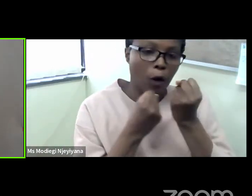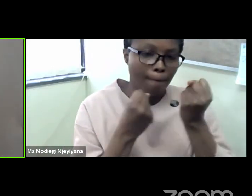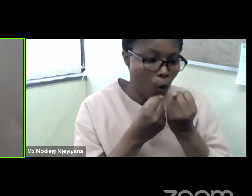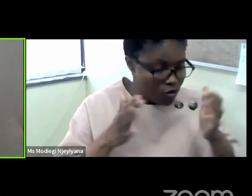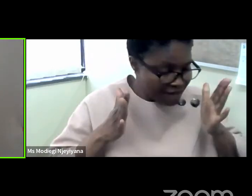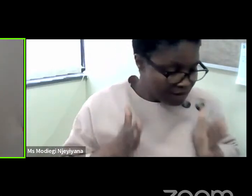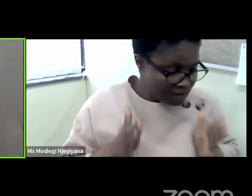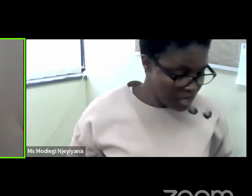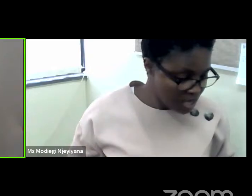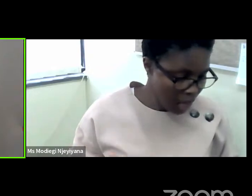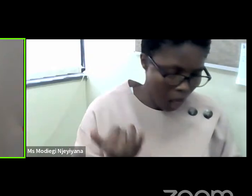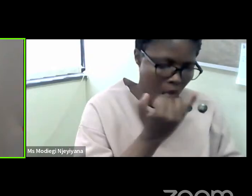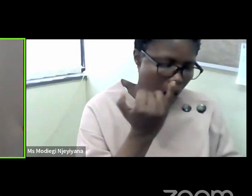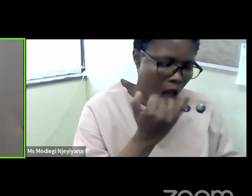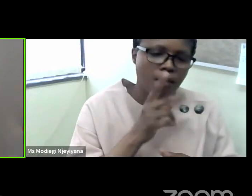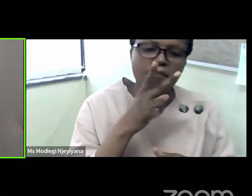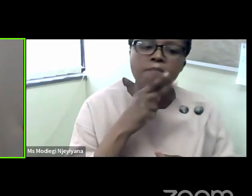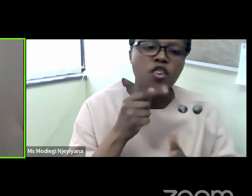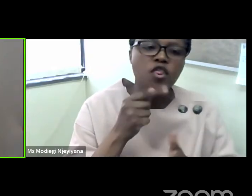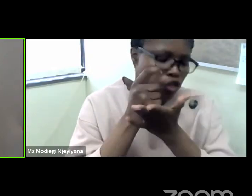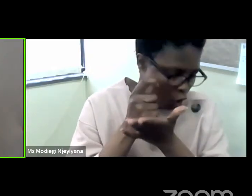need.